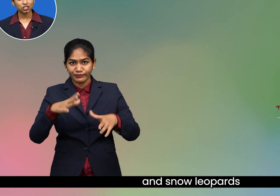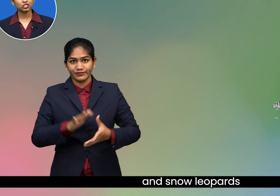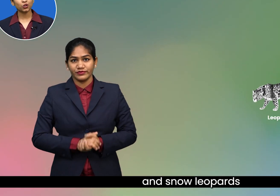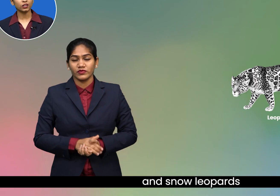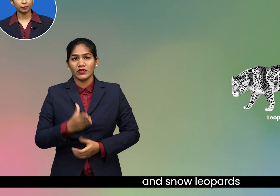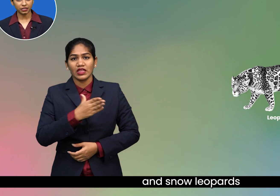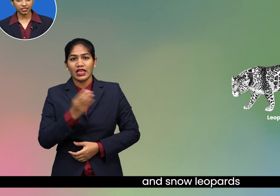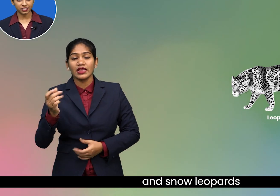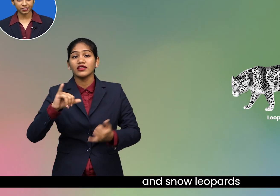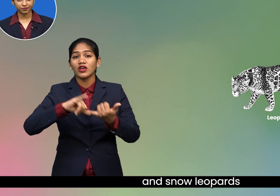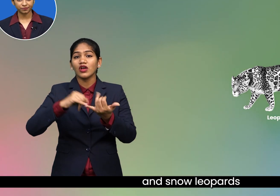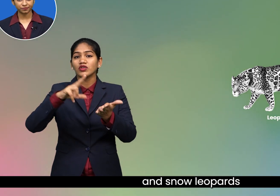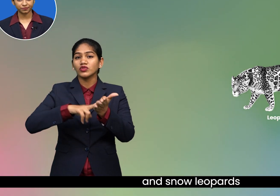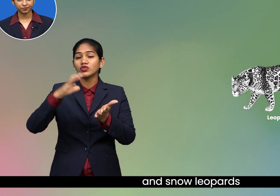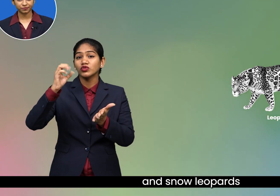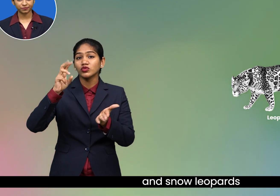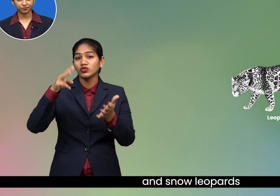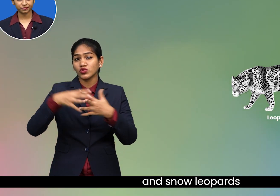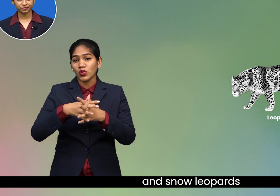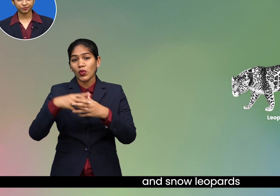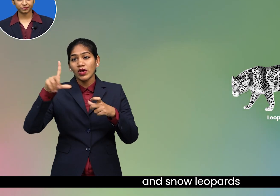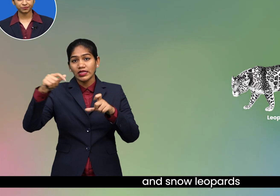and snow leopards